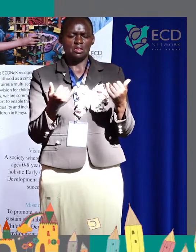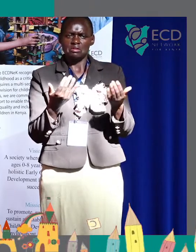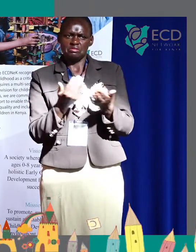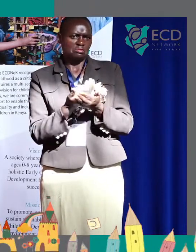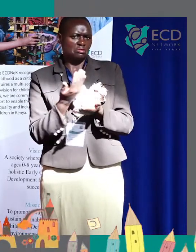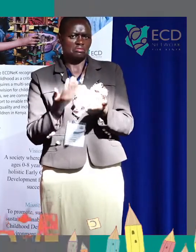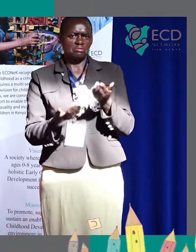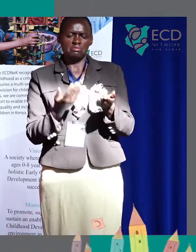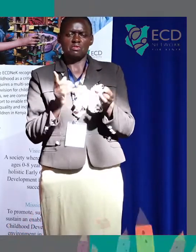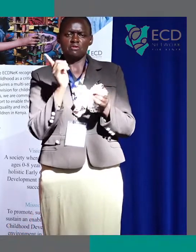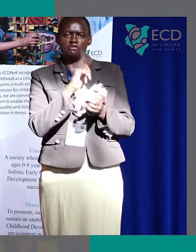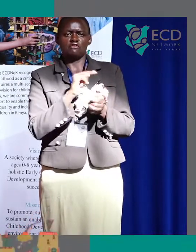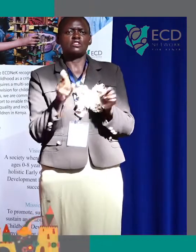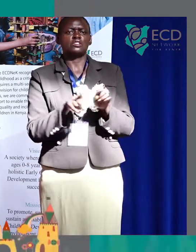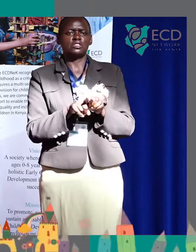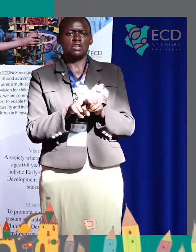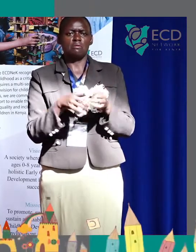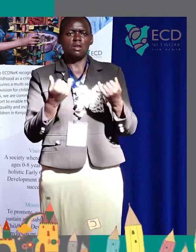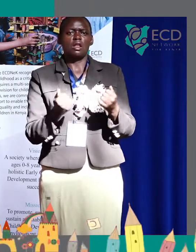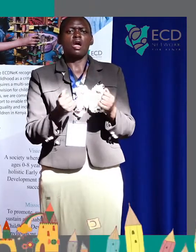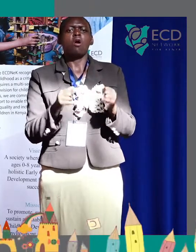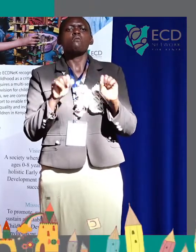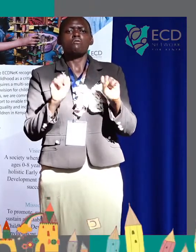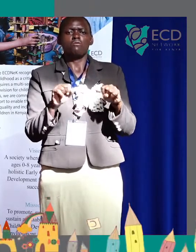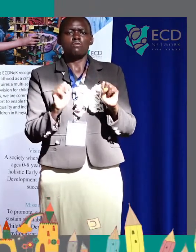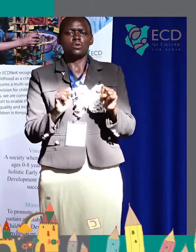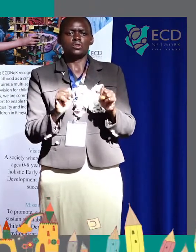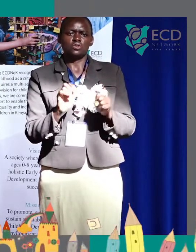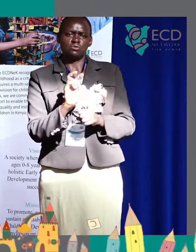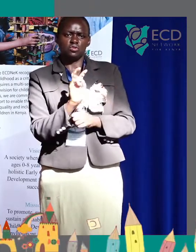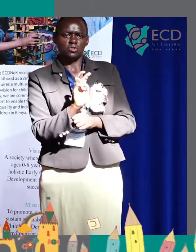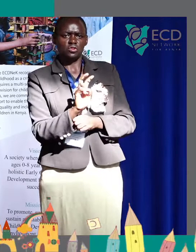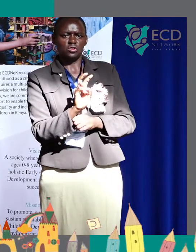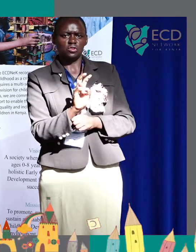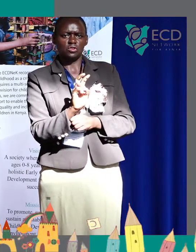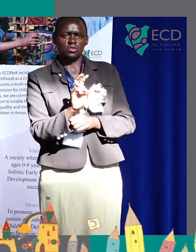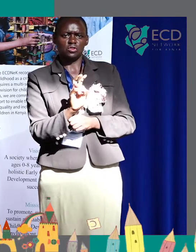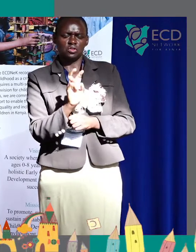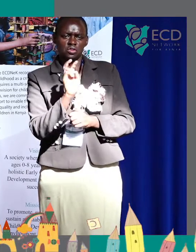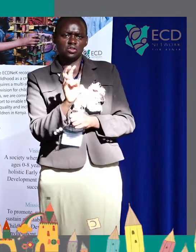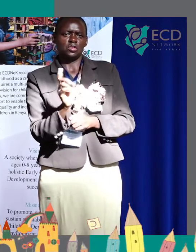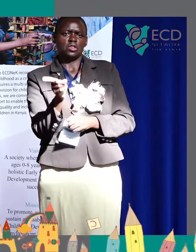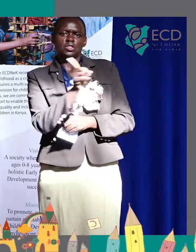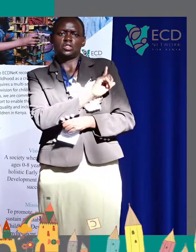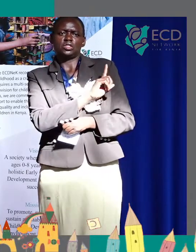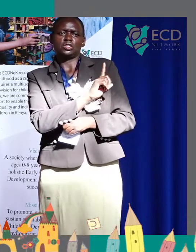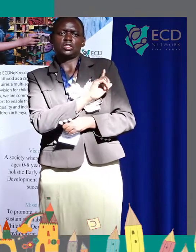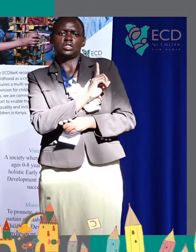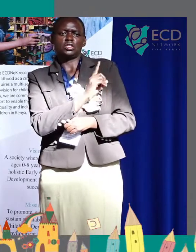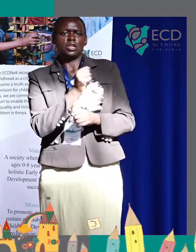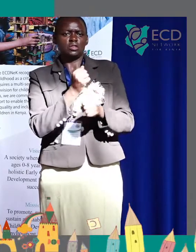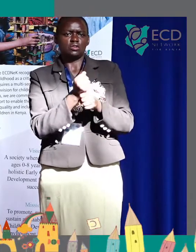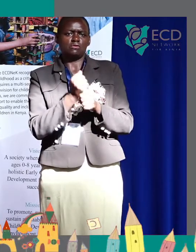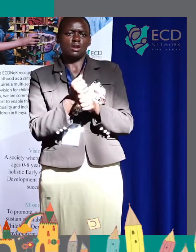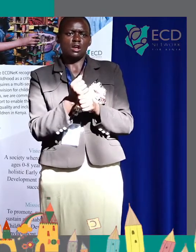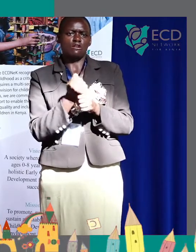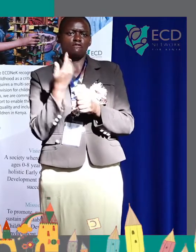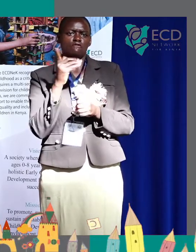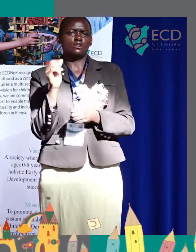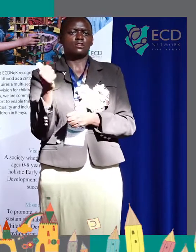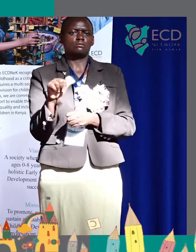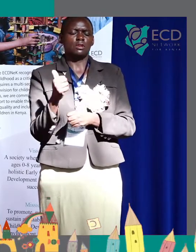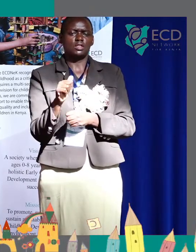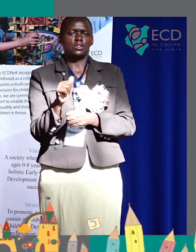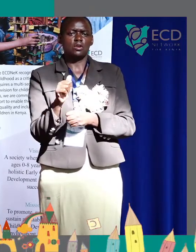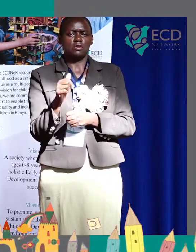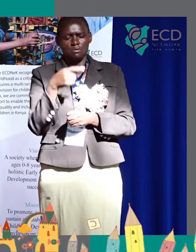sorry. So I want us to look at the recap of day one, which we'll skip for now because of